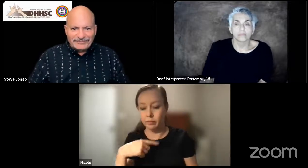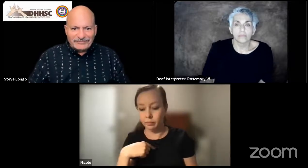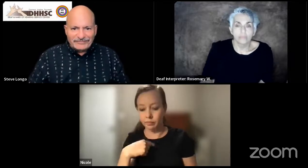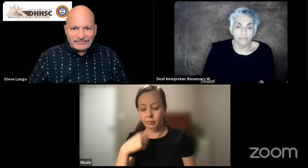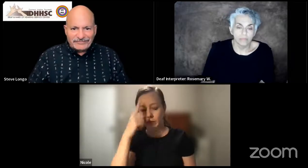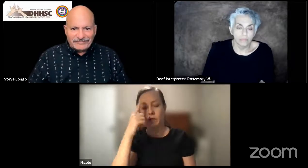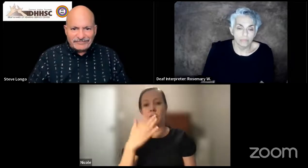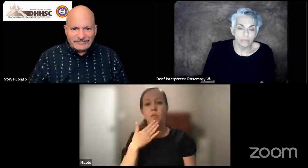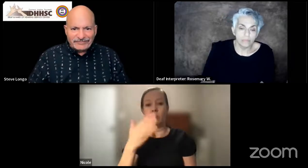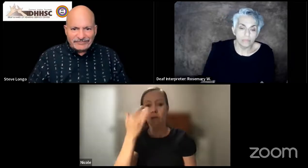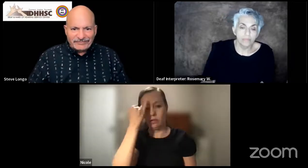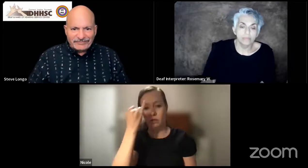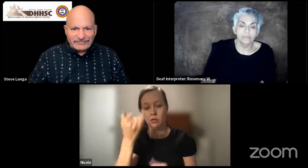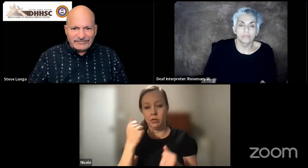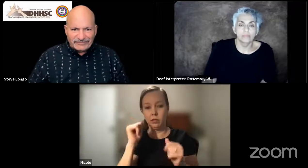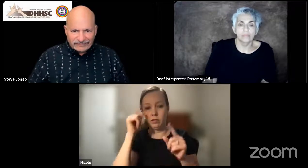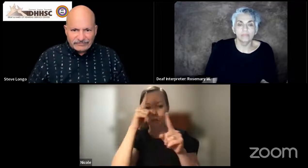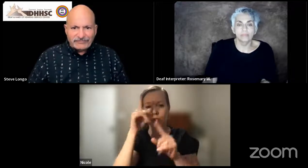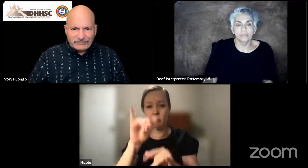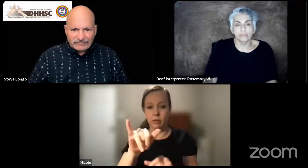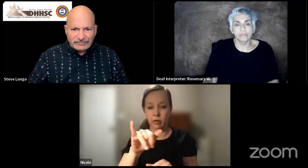This is Nicole.